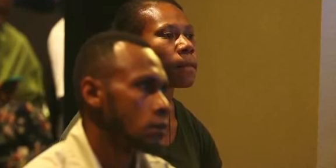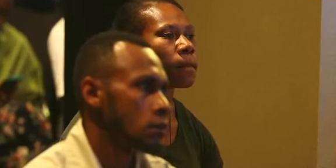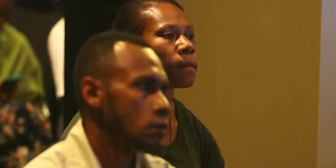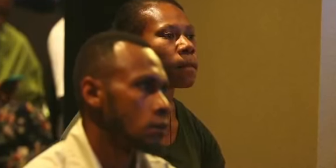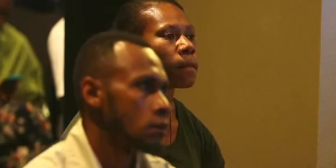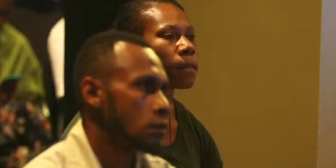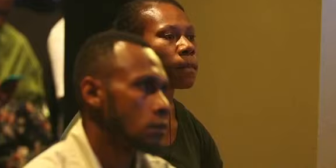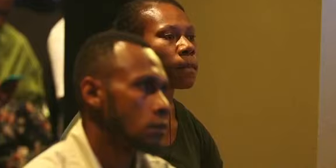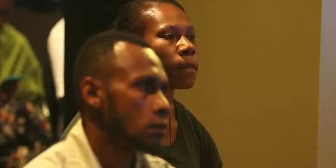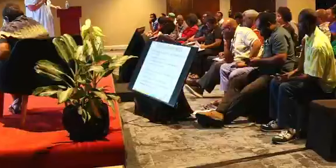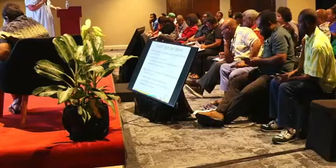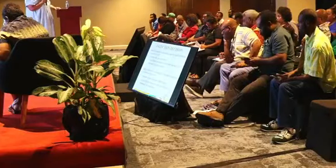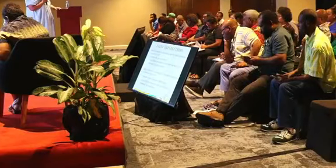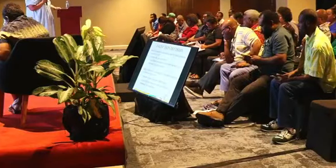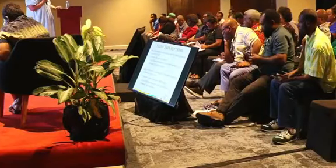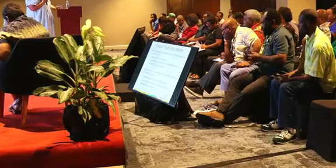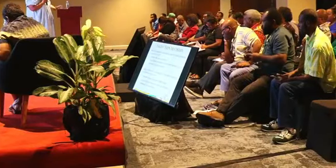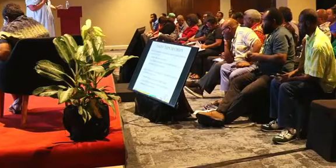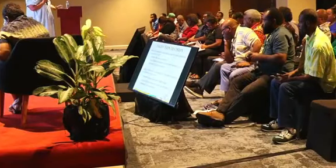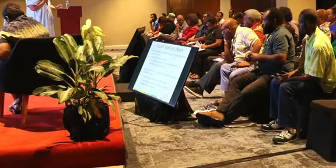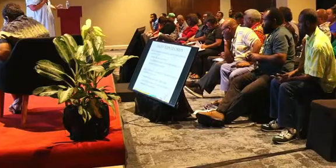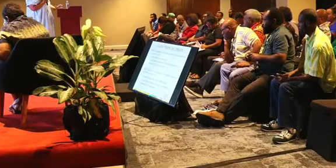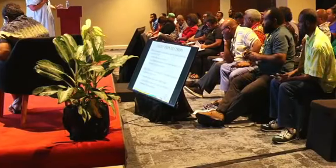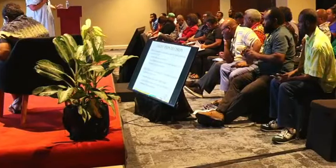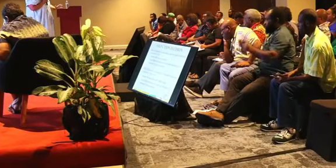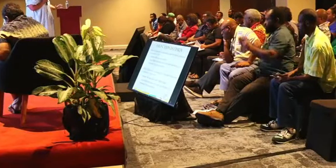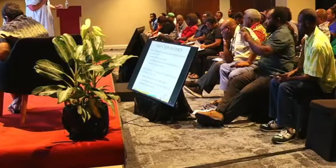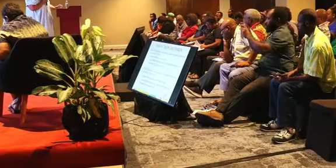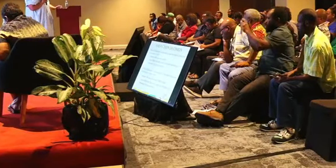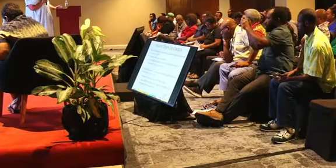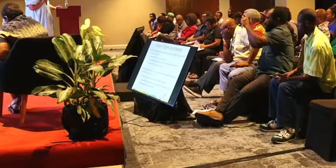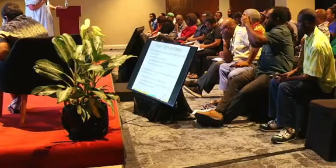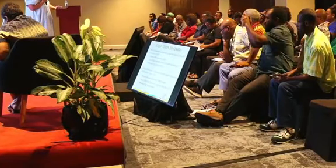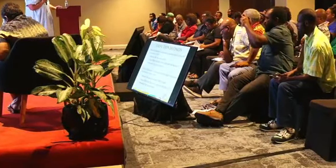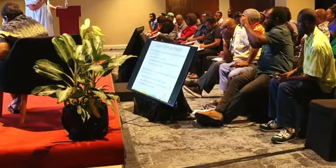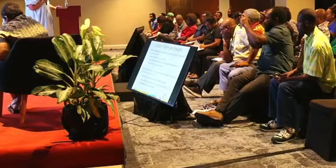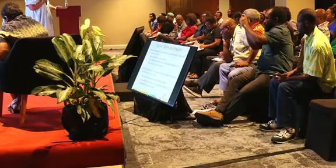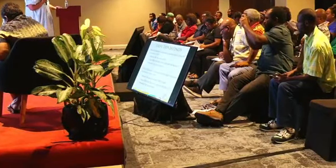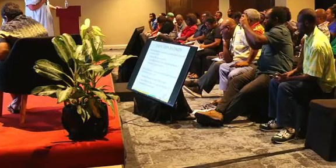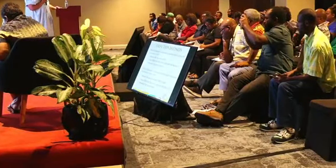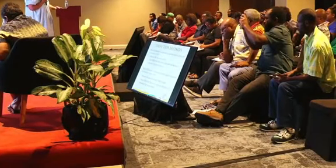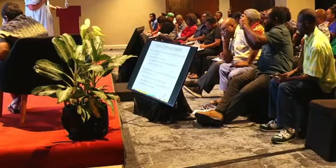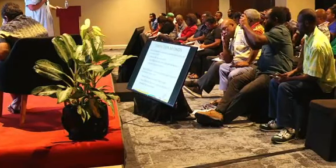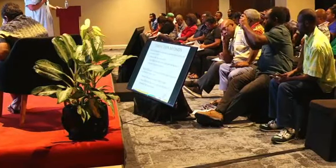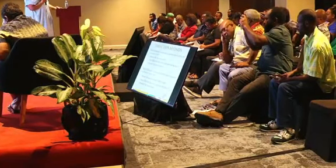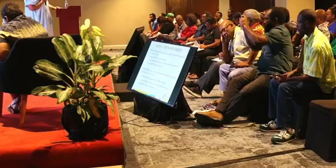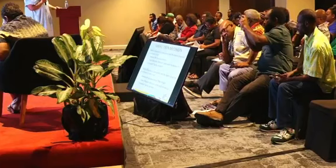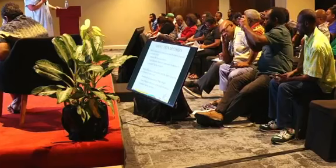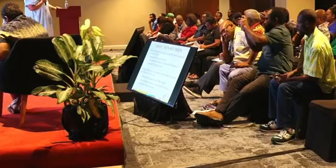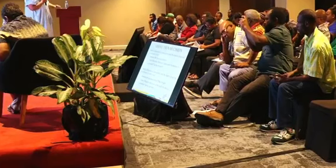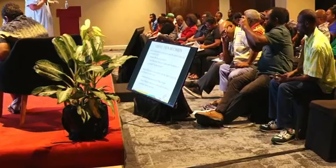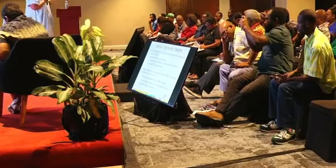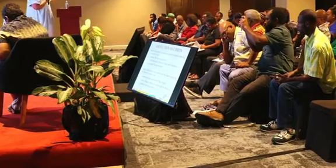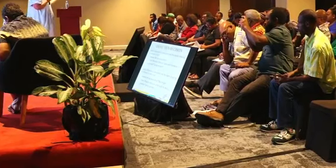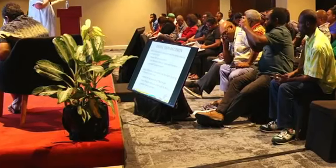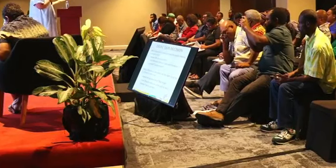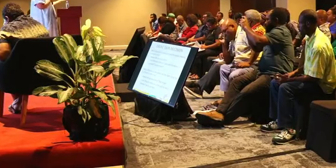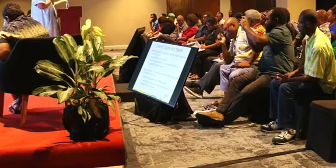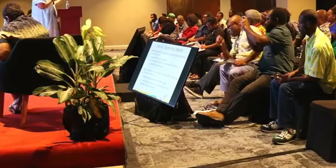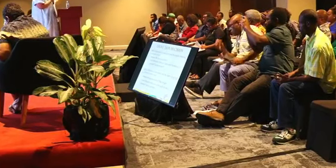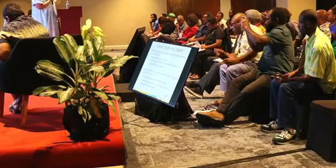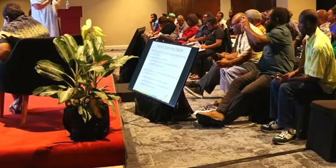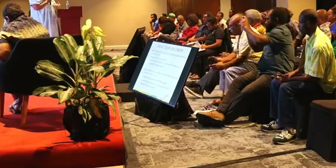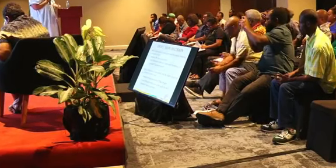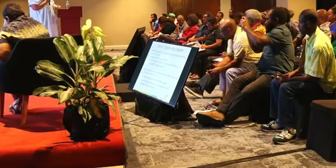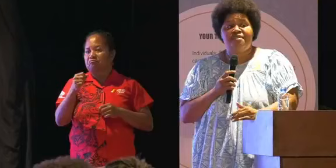they actually make a decision. One that is fair and just. Okay? So it's not siding with you